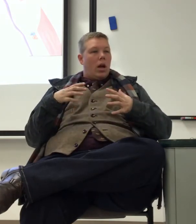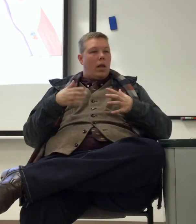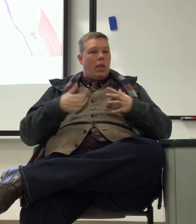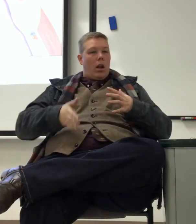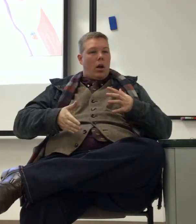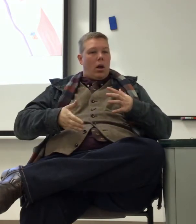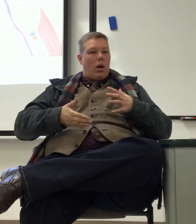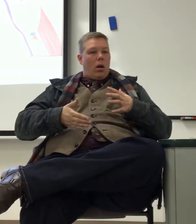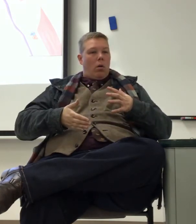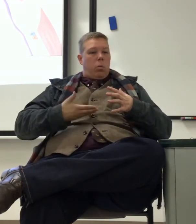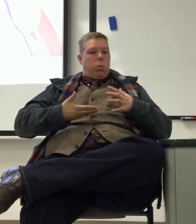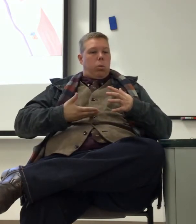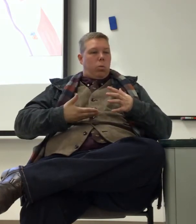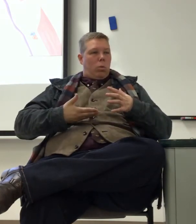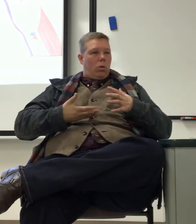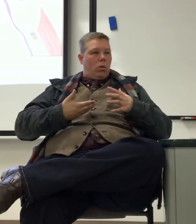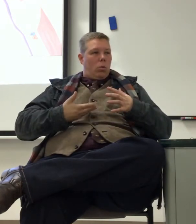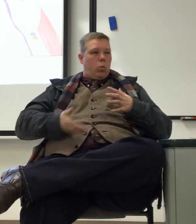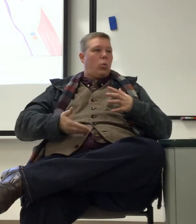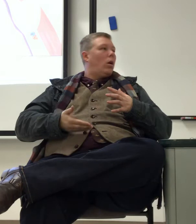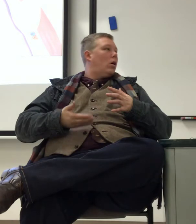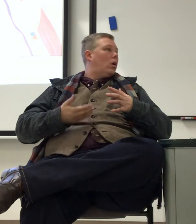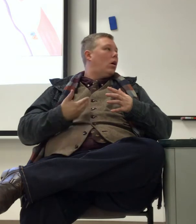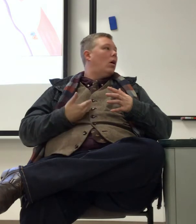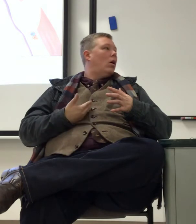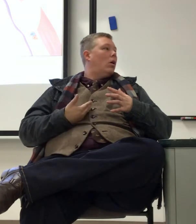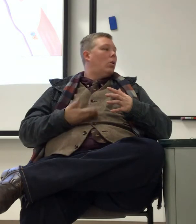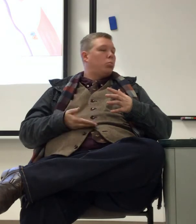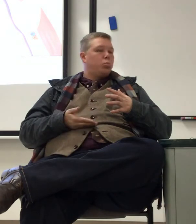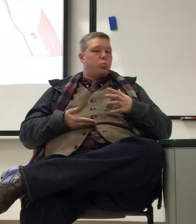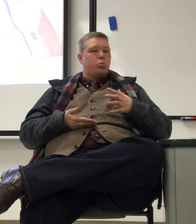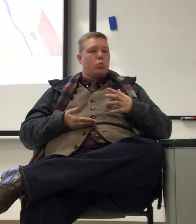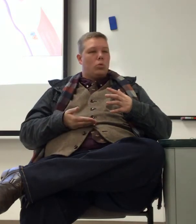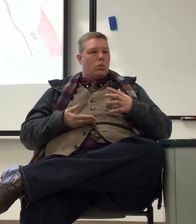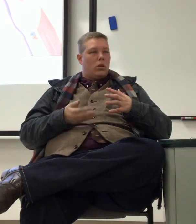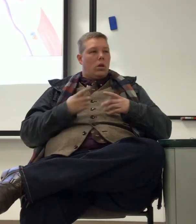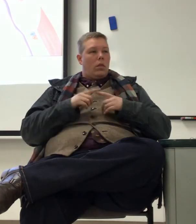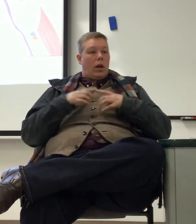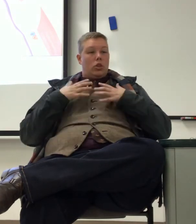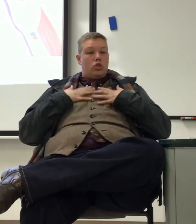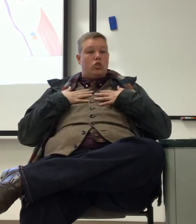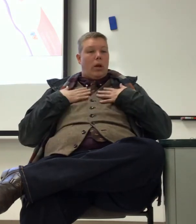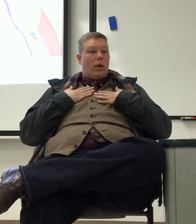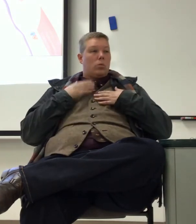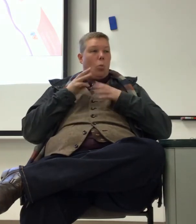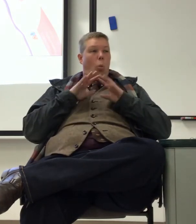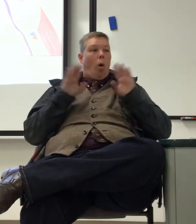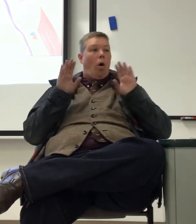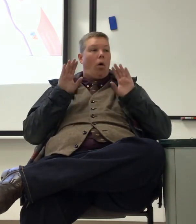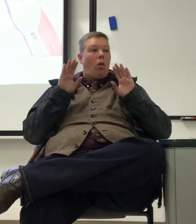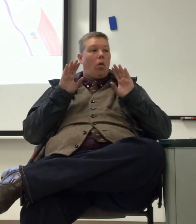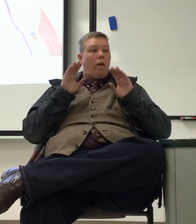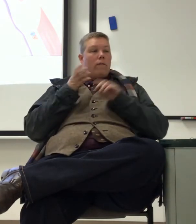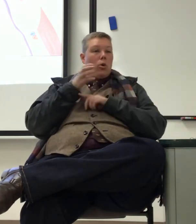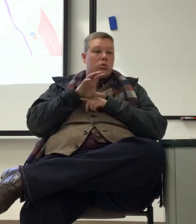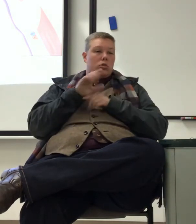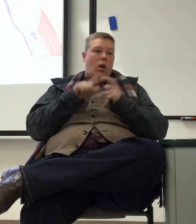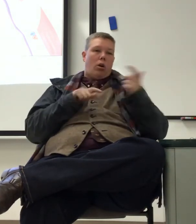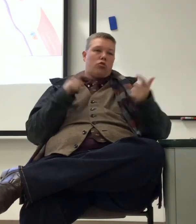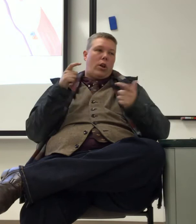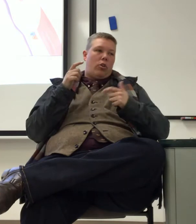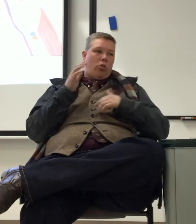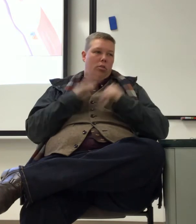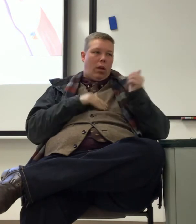diaphragm, you expand the rib cage. So what I'm telling you is the chest wall forces are greater than the lung forces.